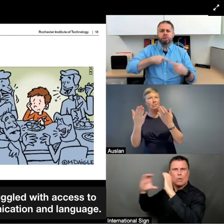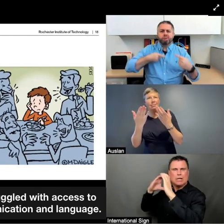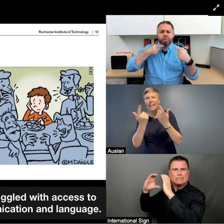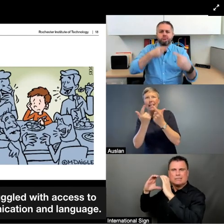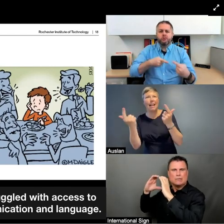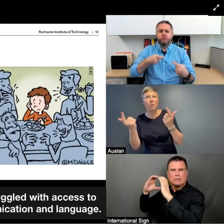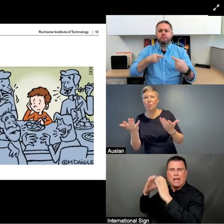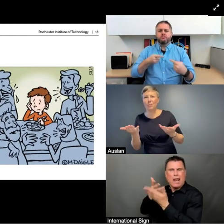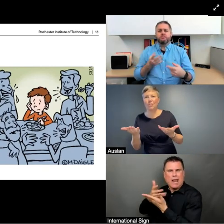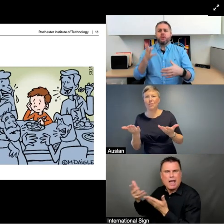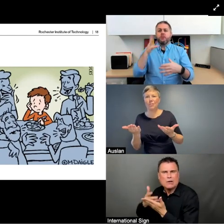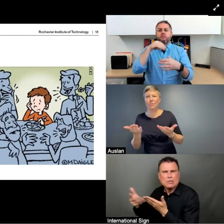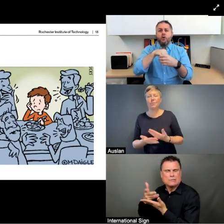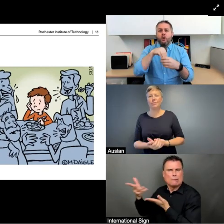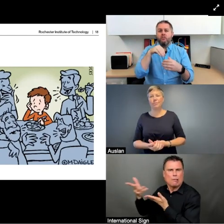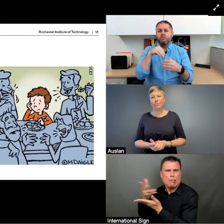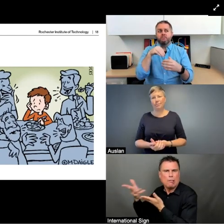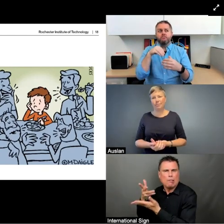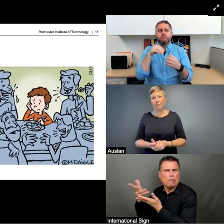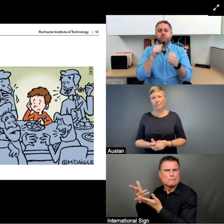and language.